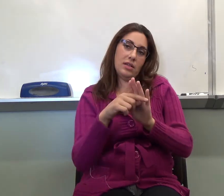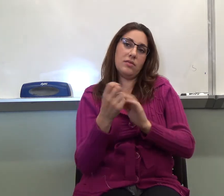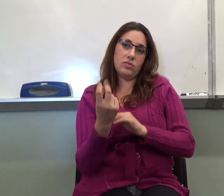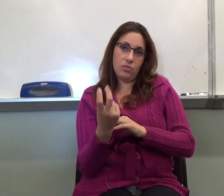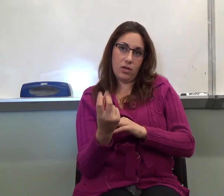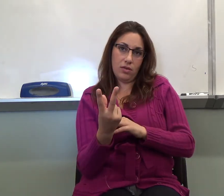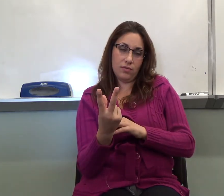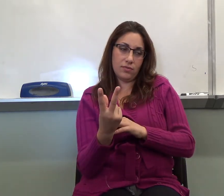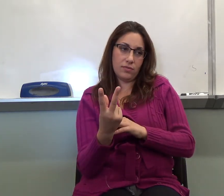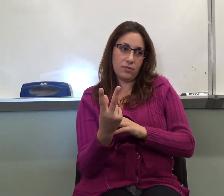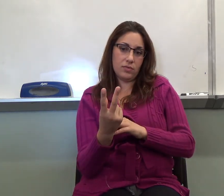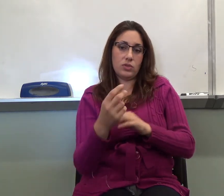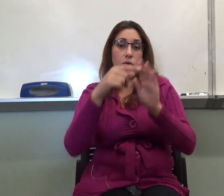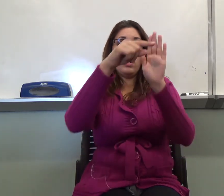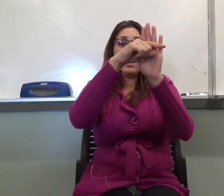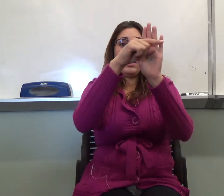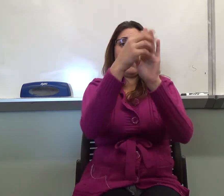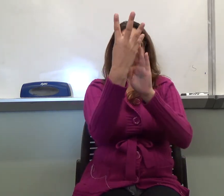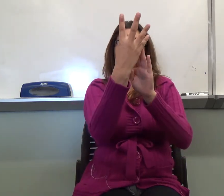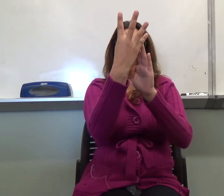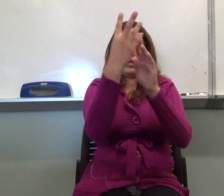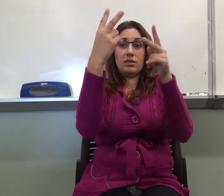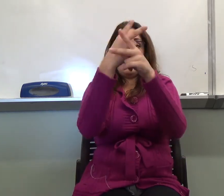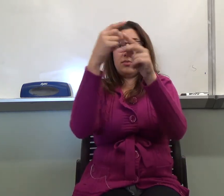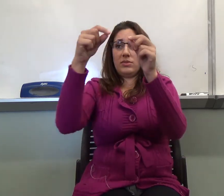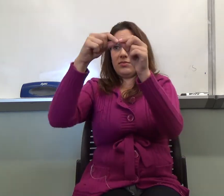a minus 4 times this.